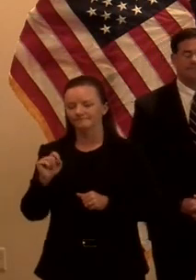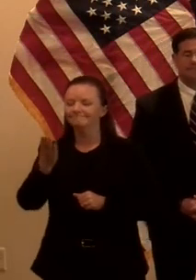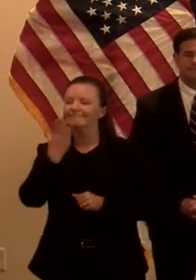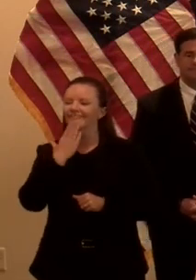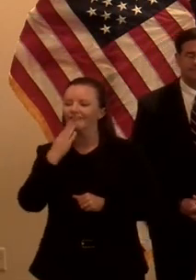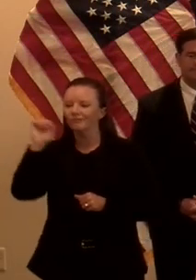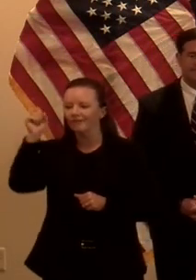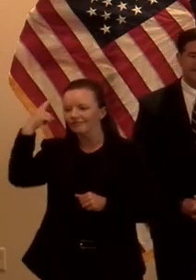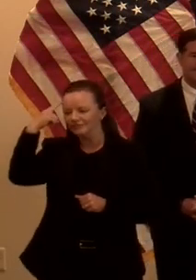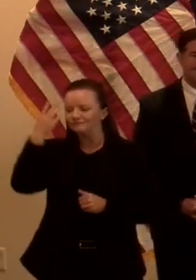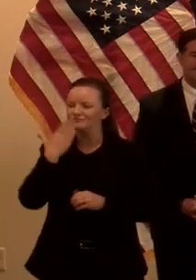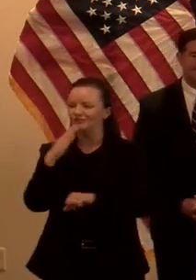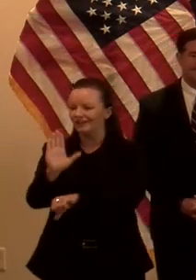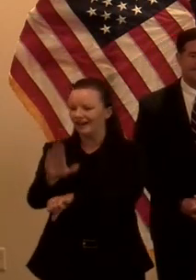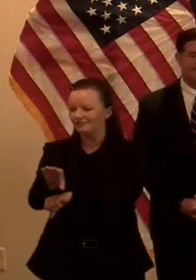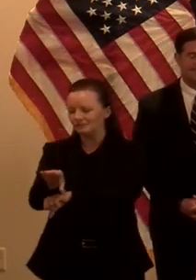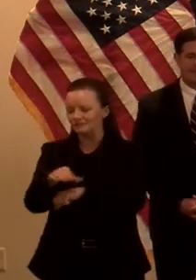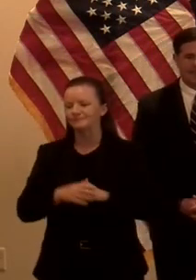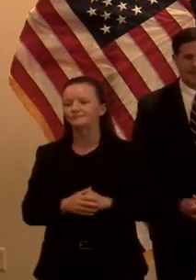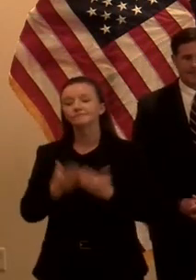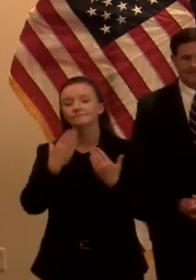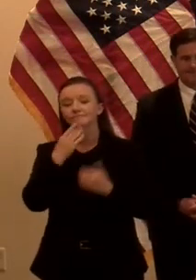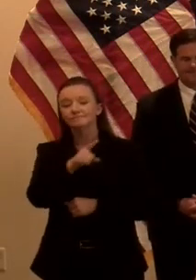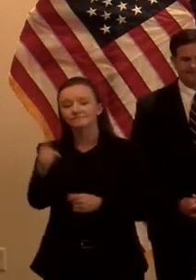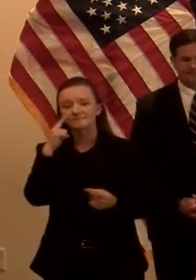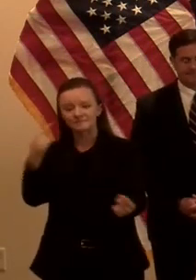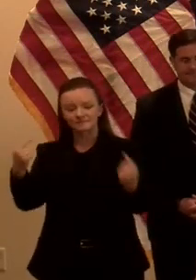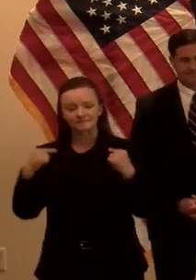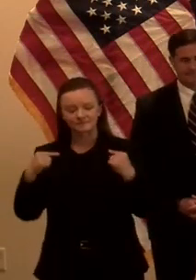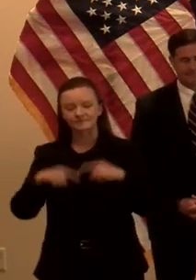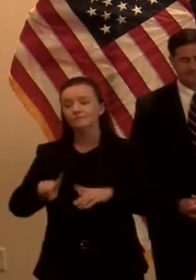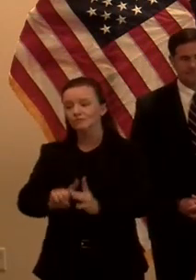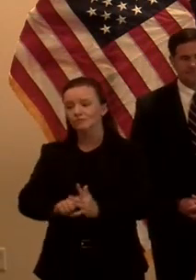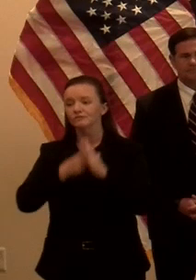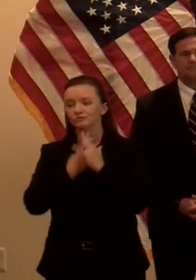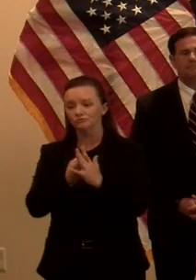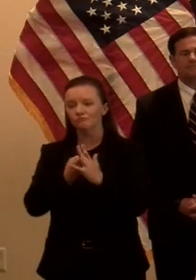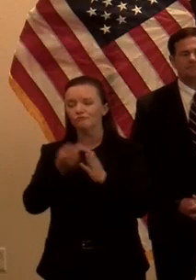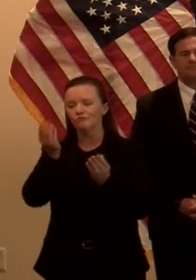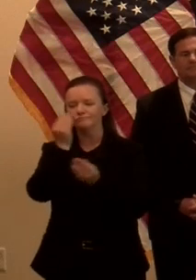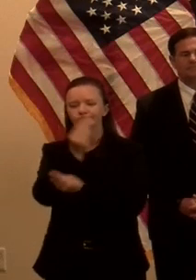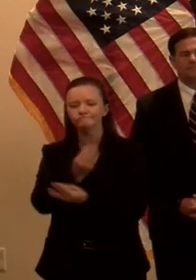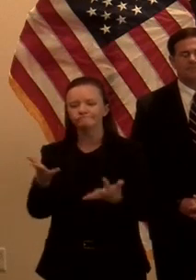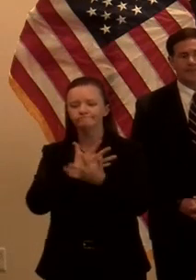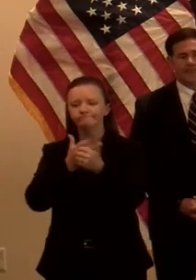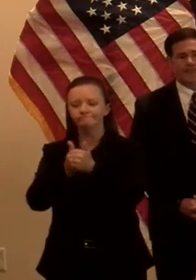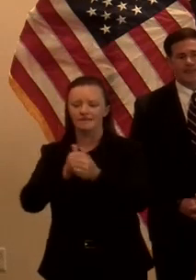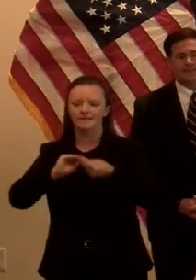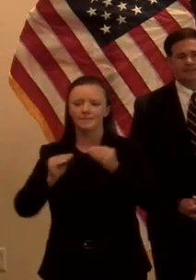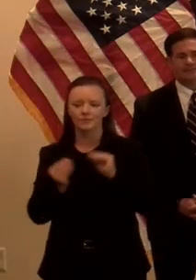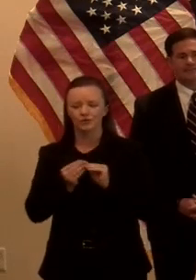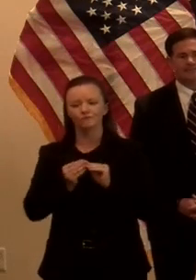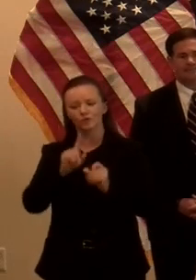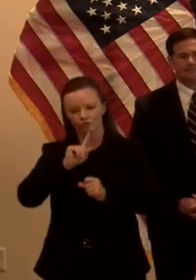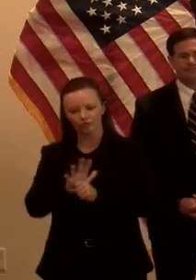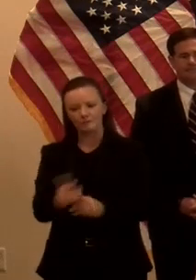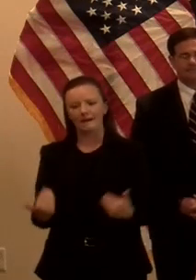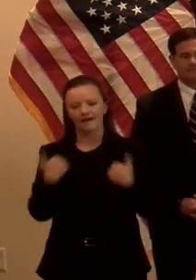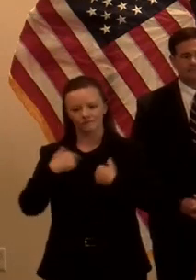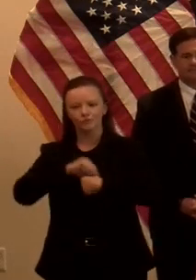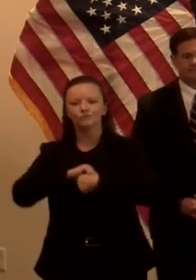Thank you, Governor, and good afternoon, everyone. Thank you for being here. I want to begin today by providing a briefing on the number of confirmed cases,